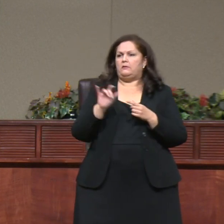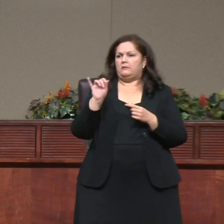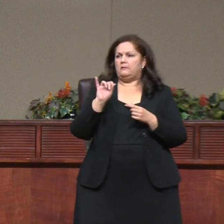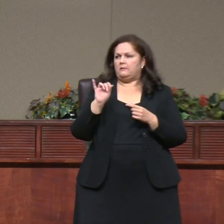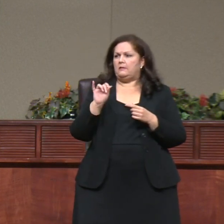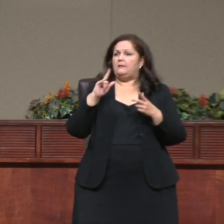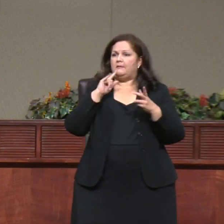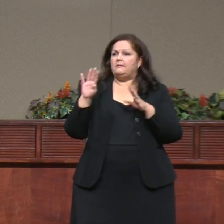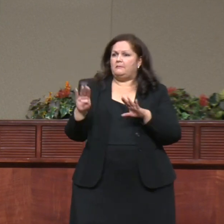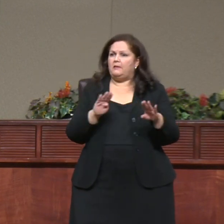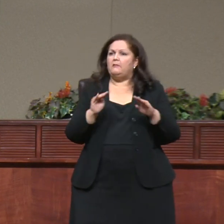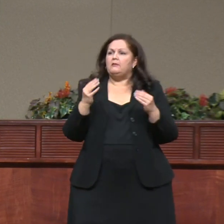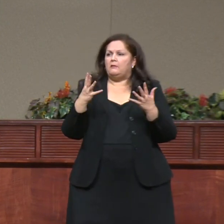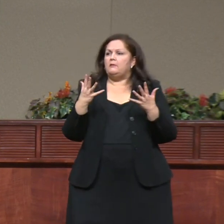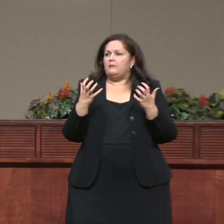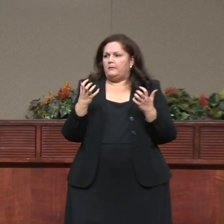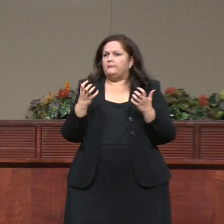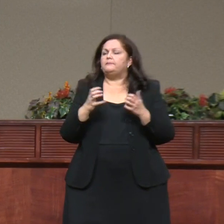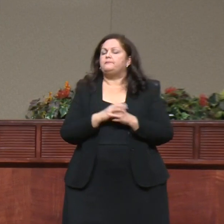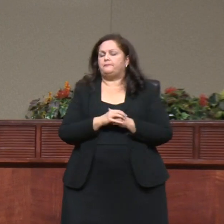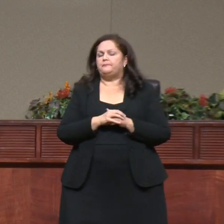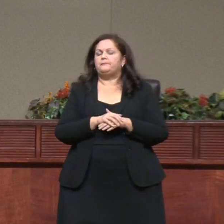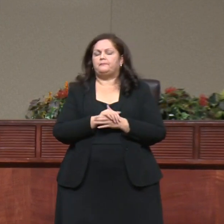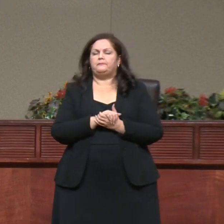the behavior that we want to imitate.